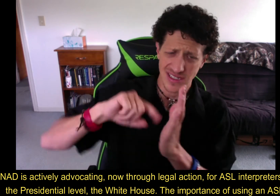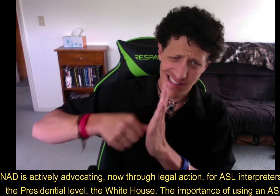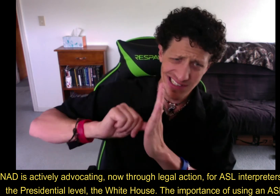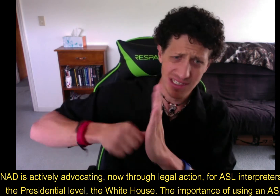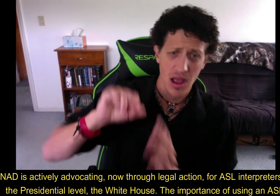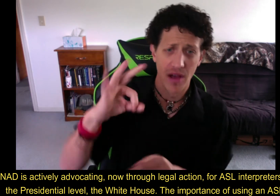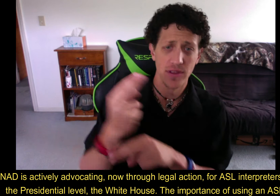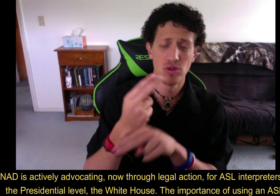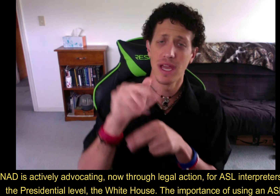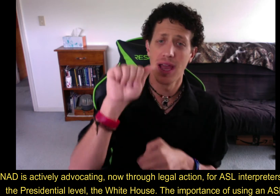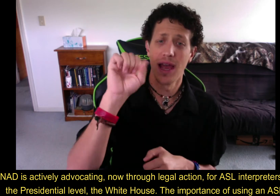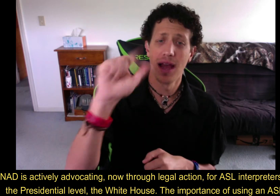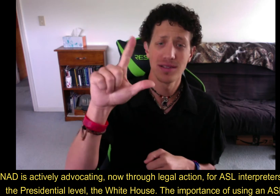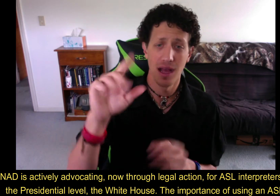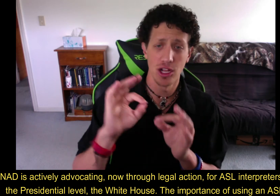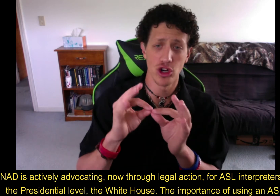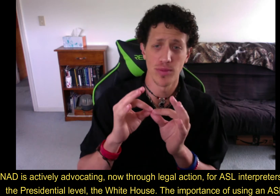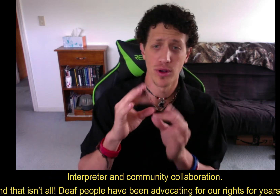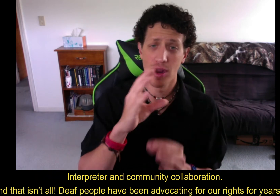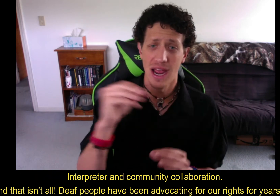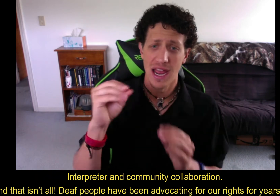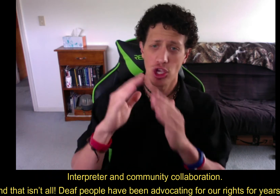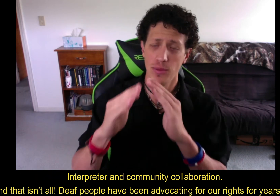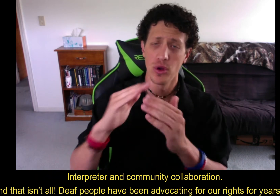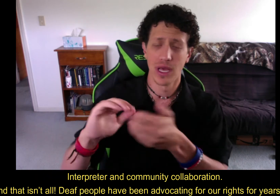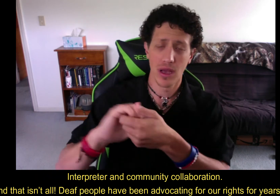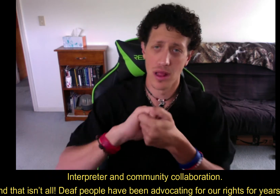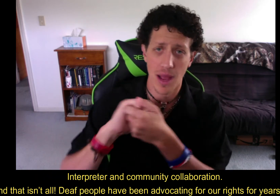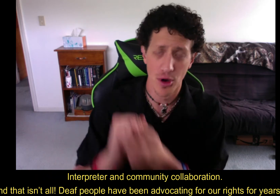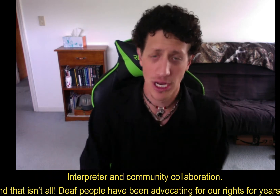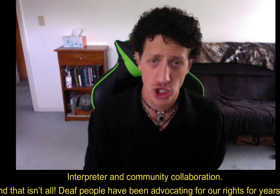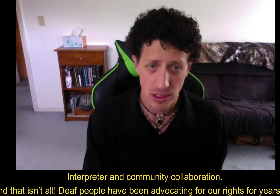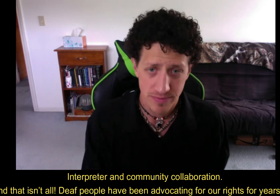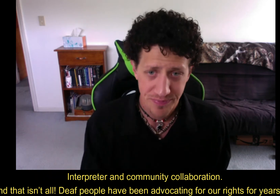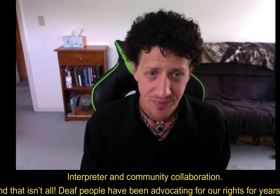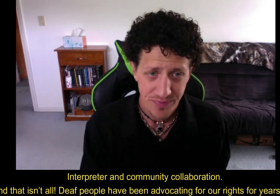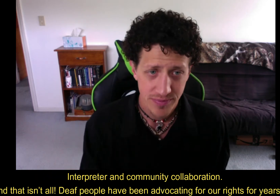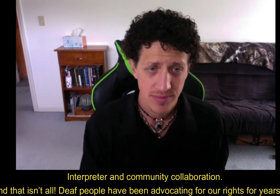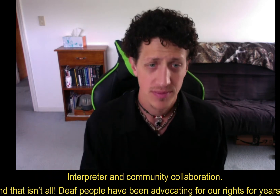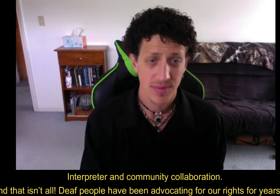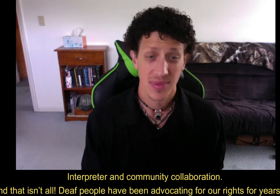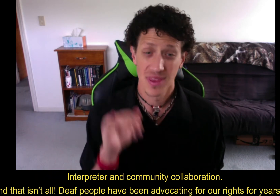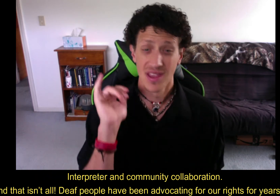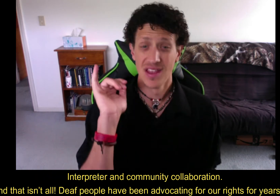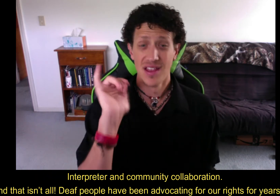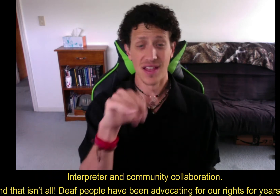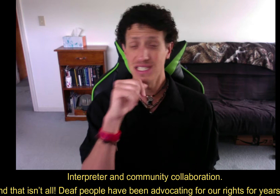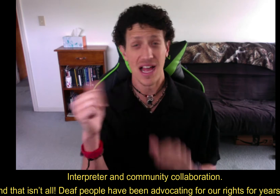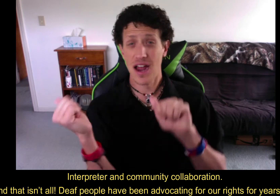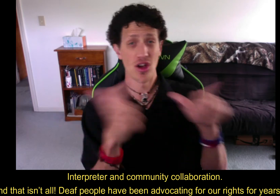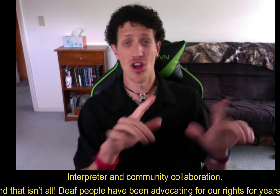of using ASL interpreters in community collaboration. That's not all.